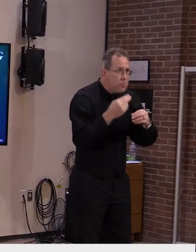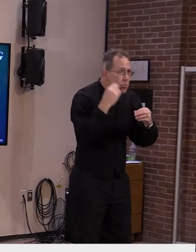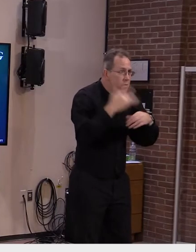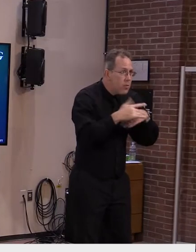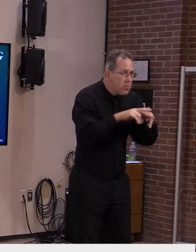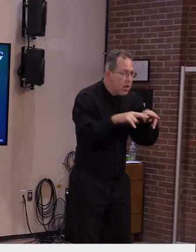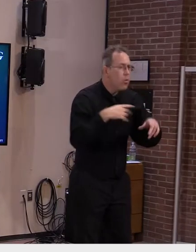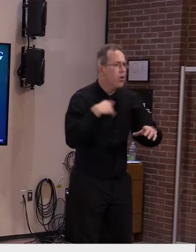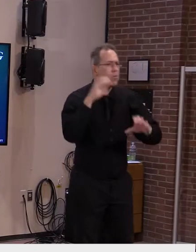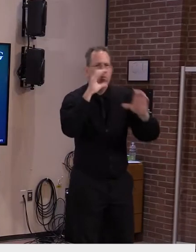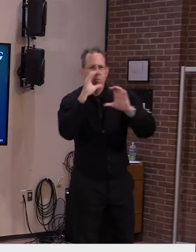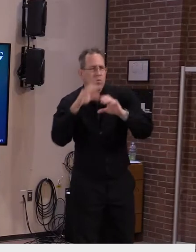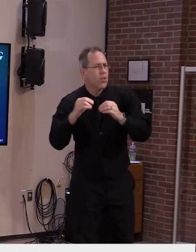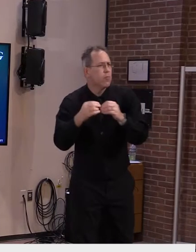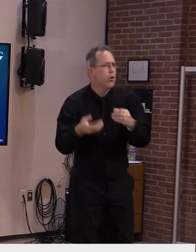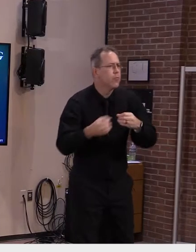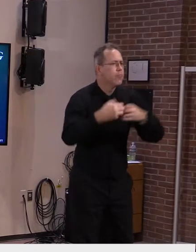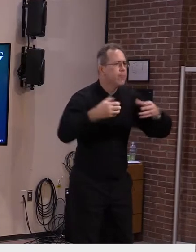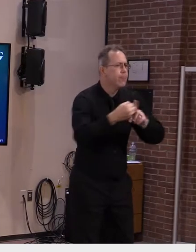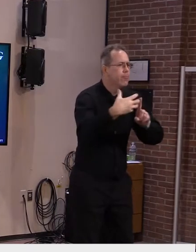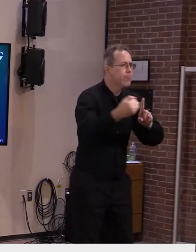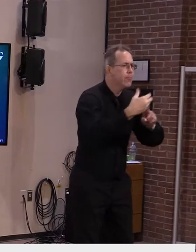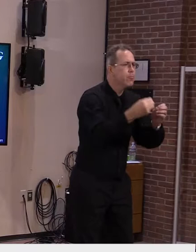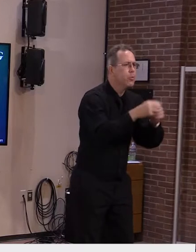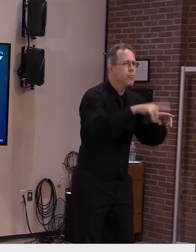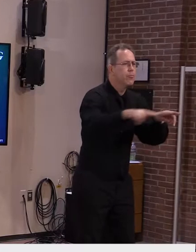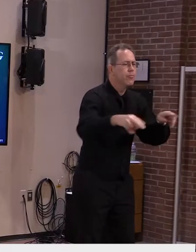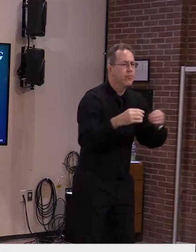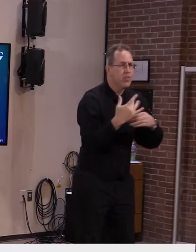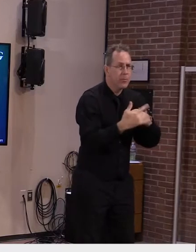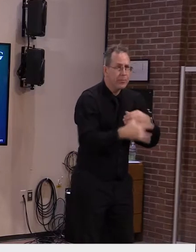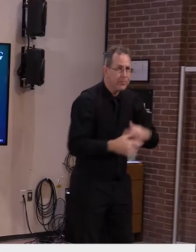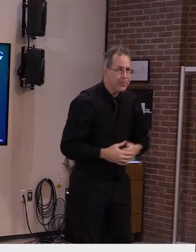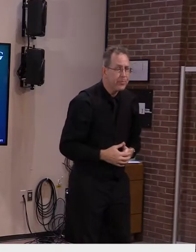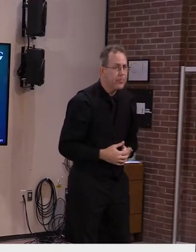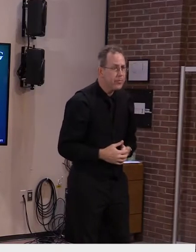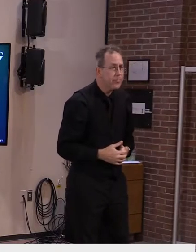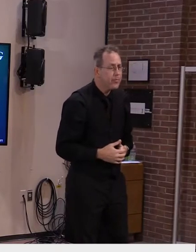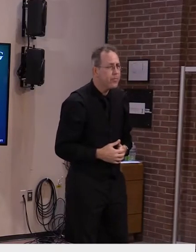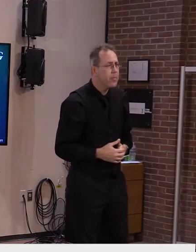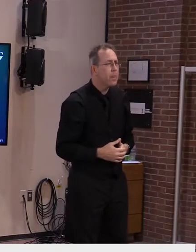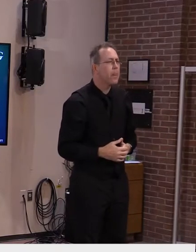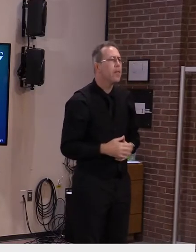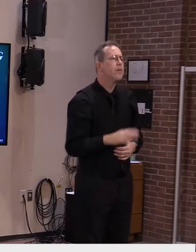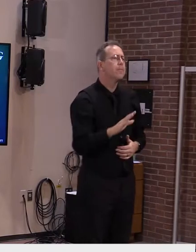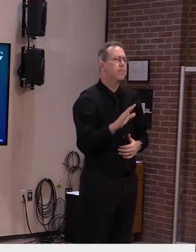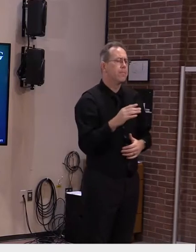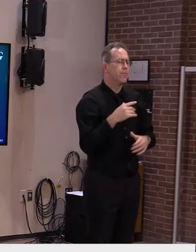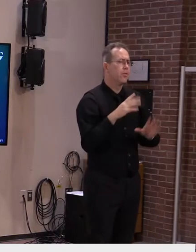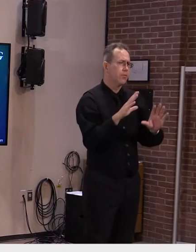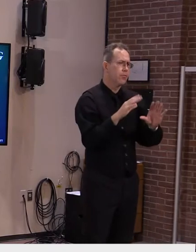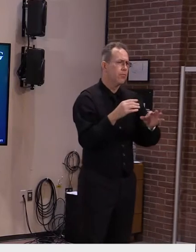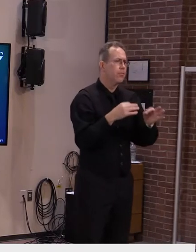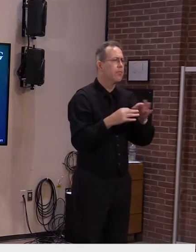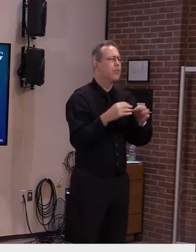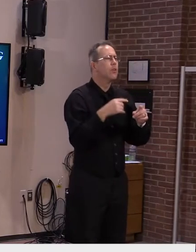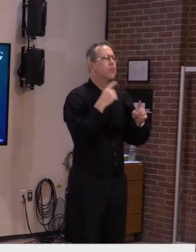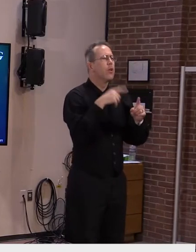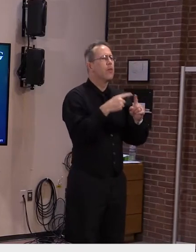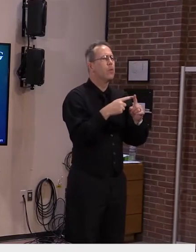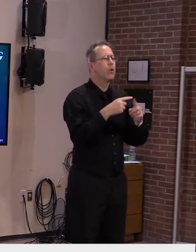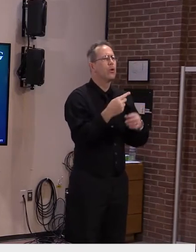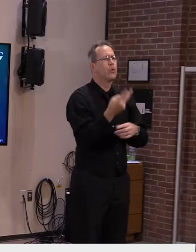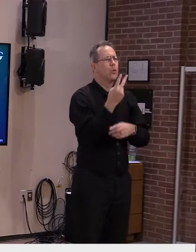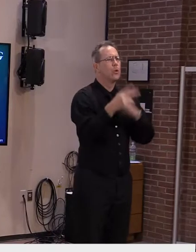needed. Now, I want to let you know how things went with the two new testing technologies